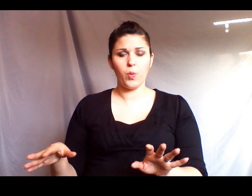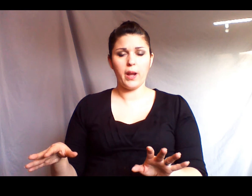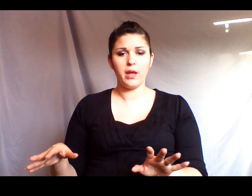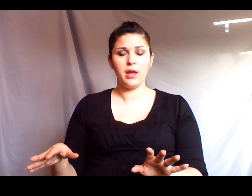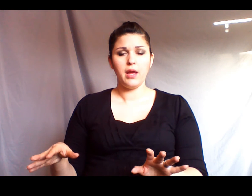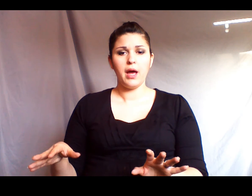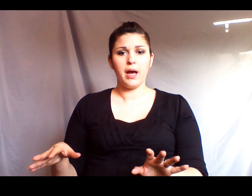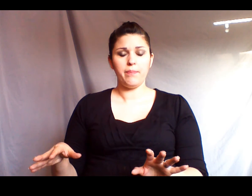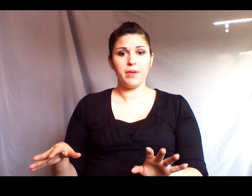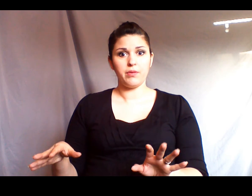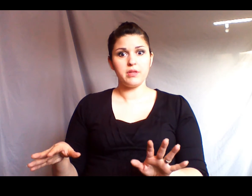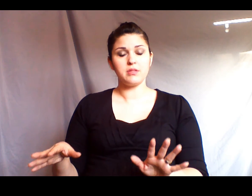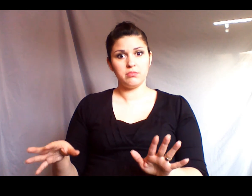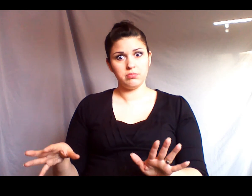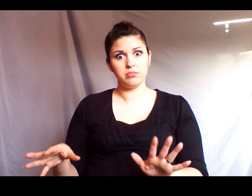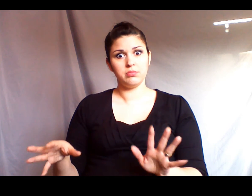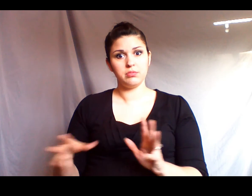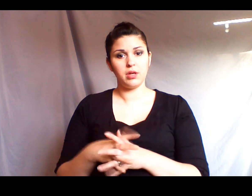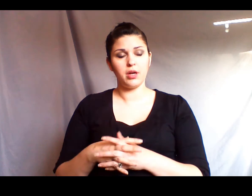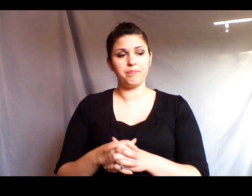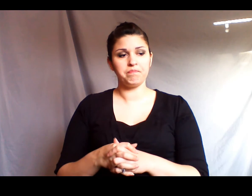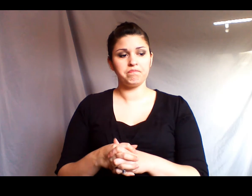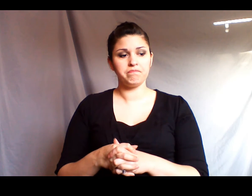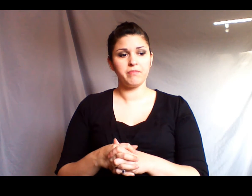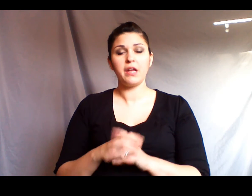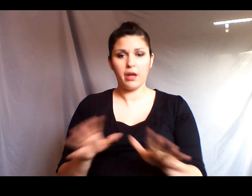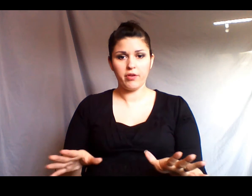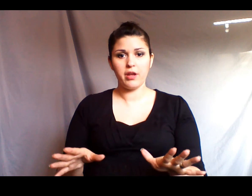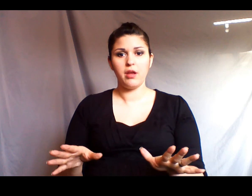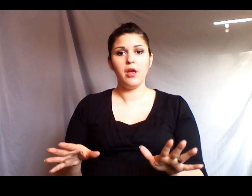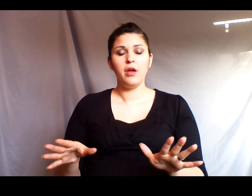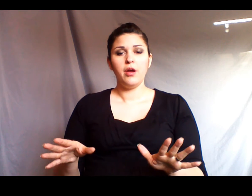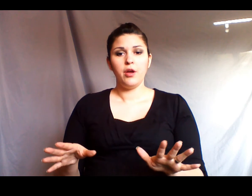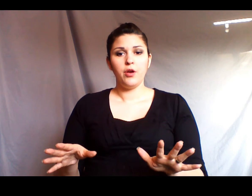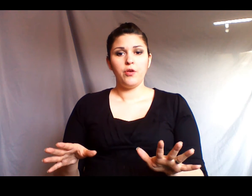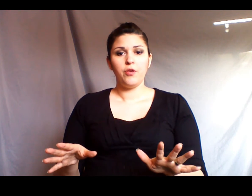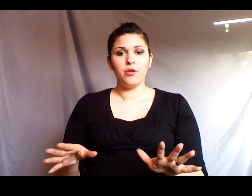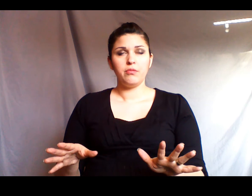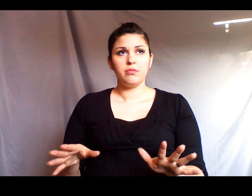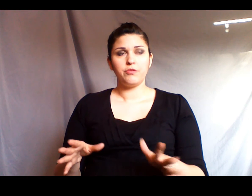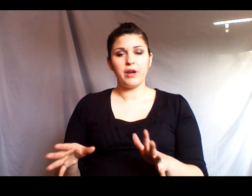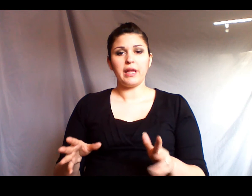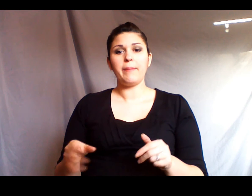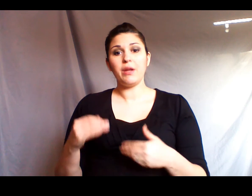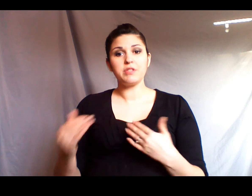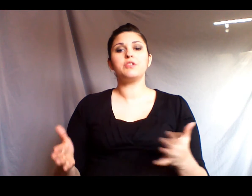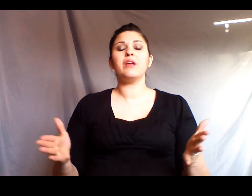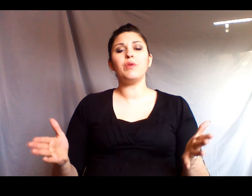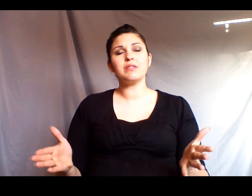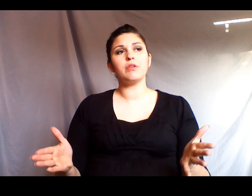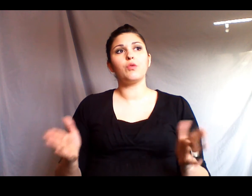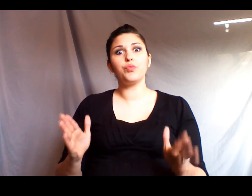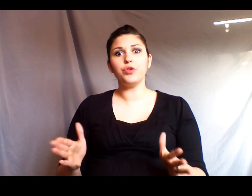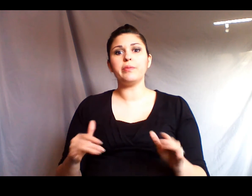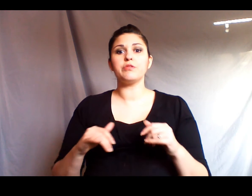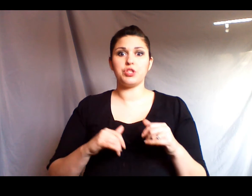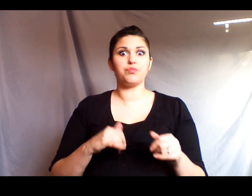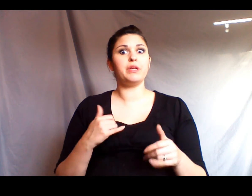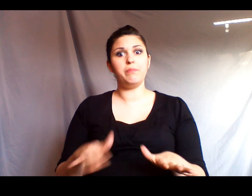one that was not very friendly. I mean, it wasn't really rude, but it was just really